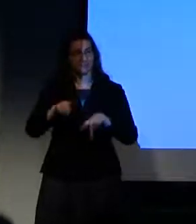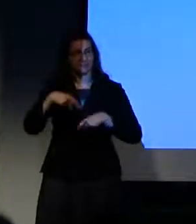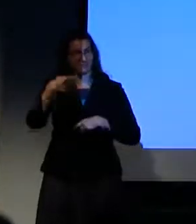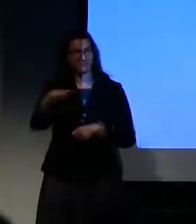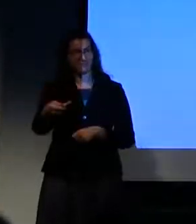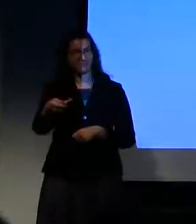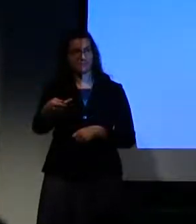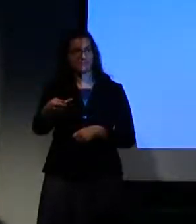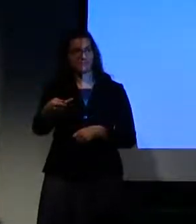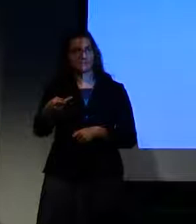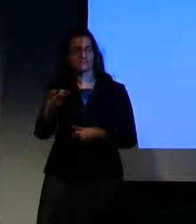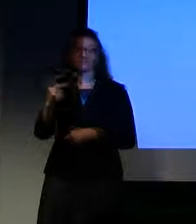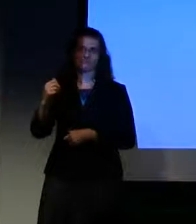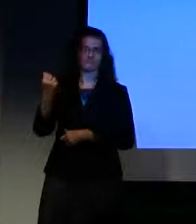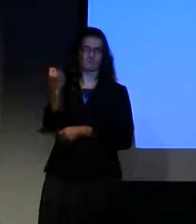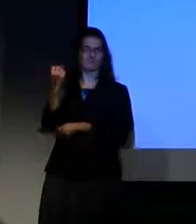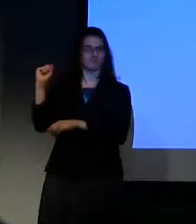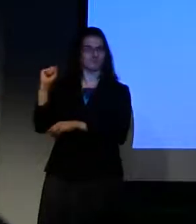world.